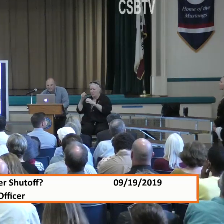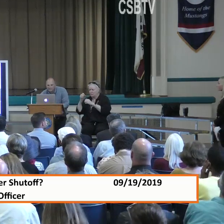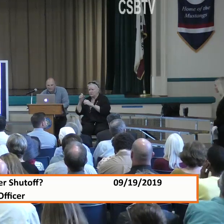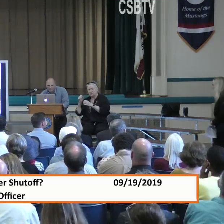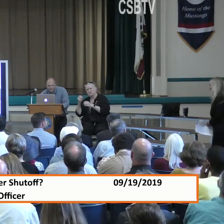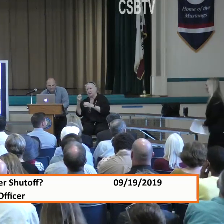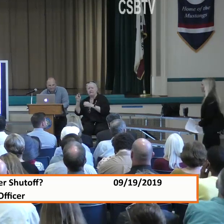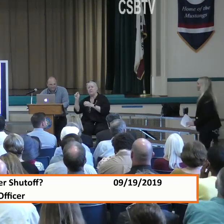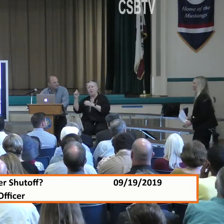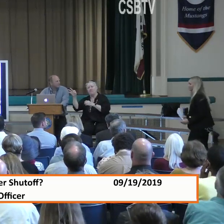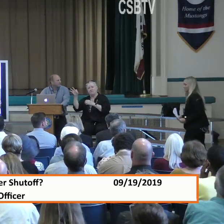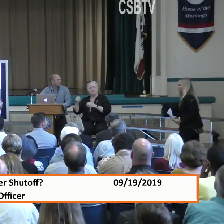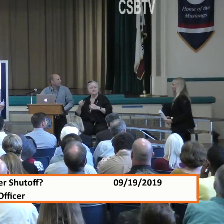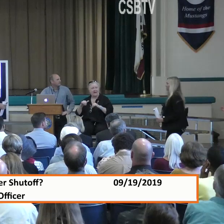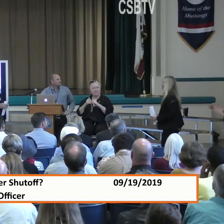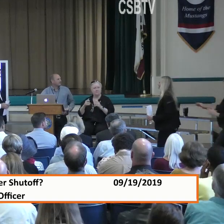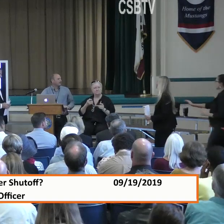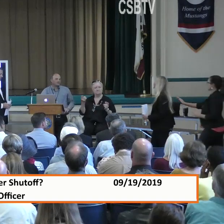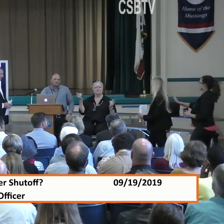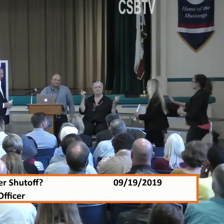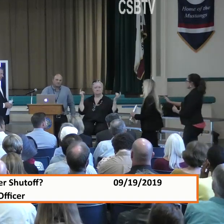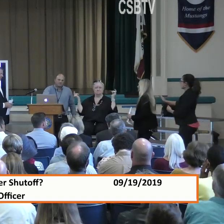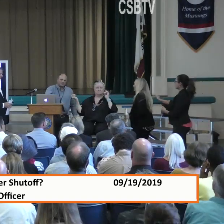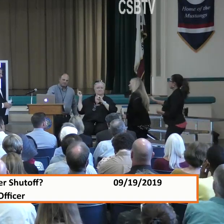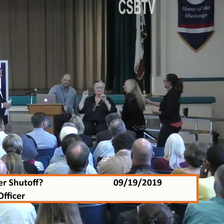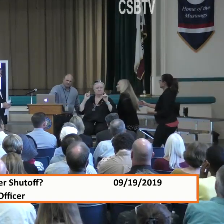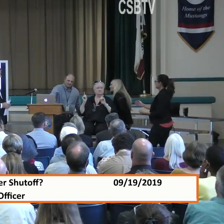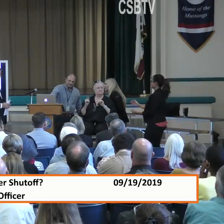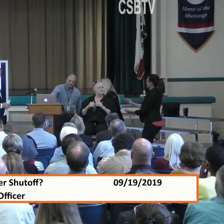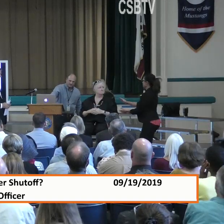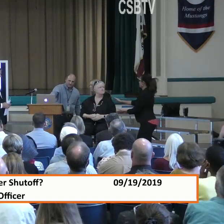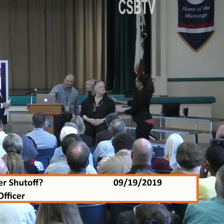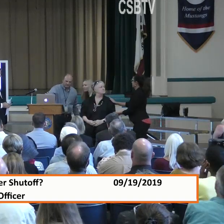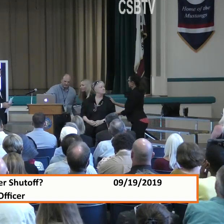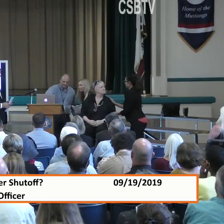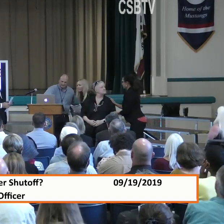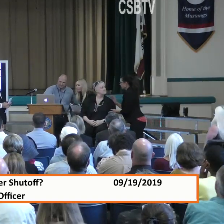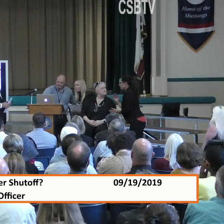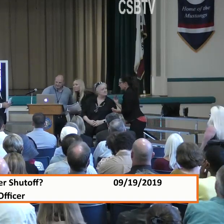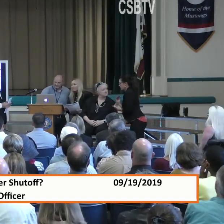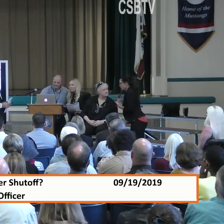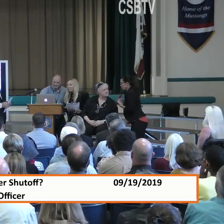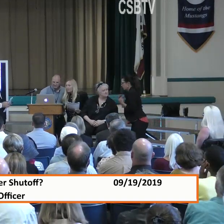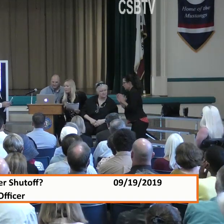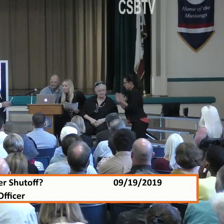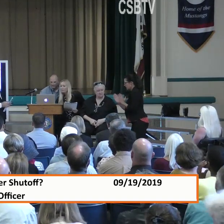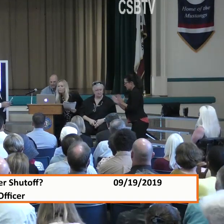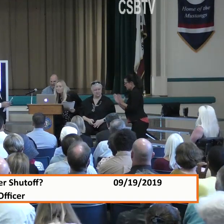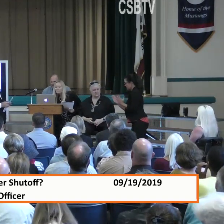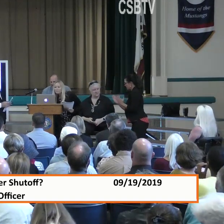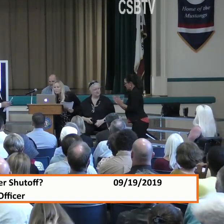community. Rondi? You gave me a PDF. How do you open this up?